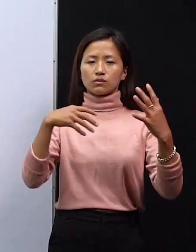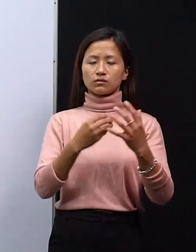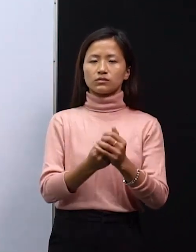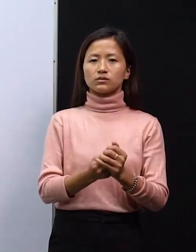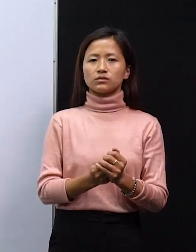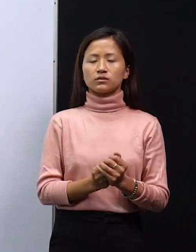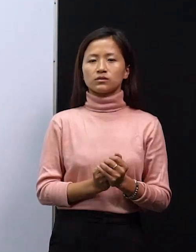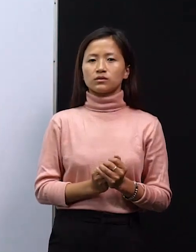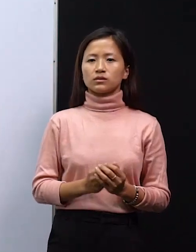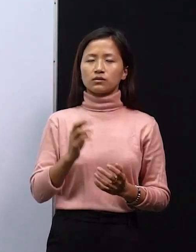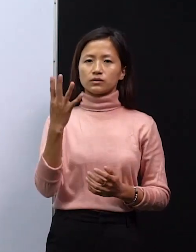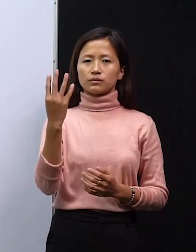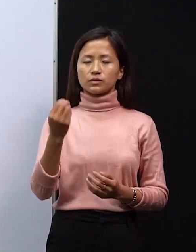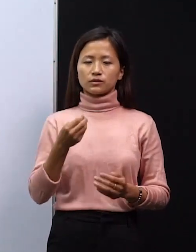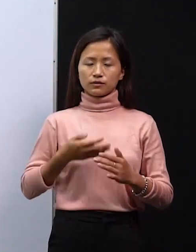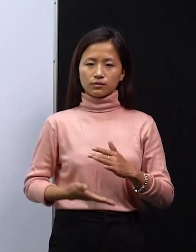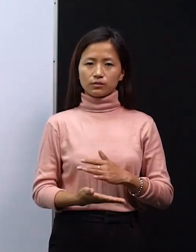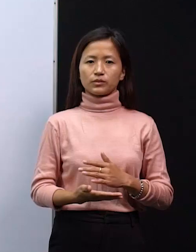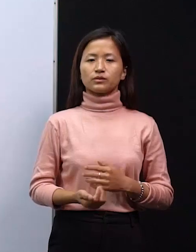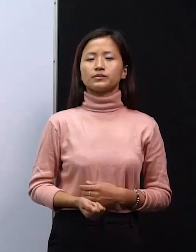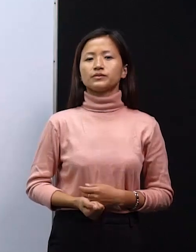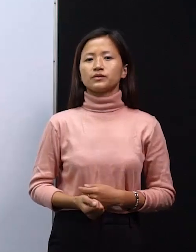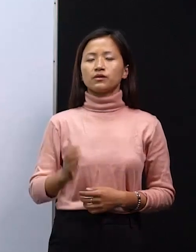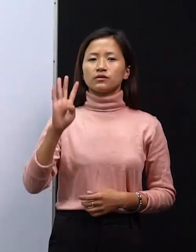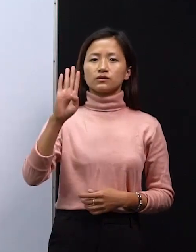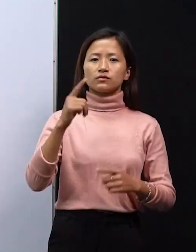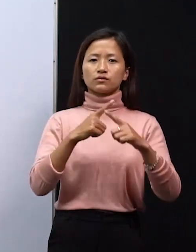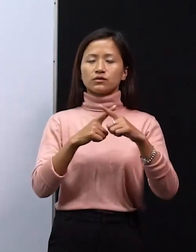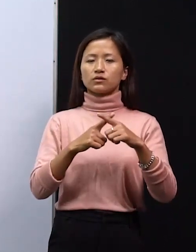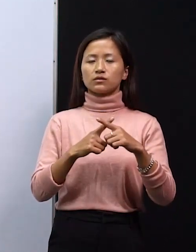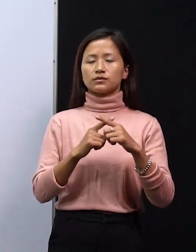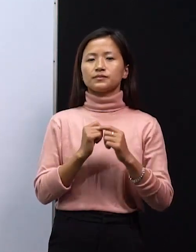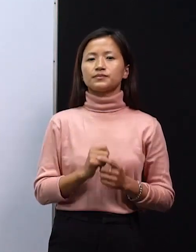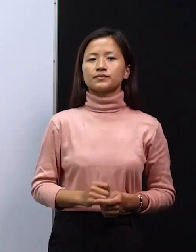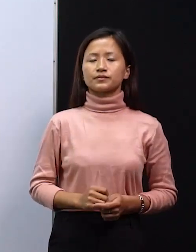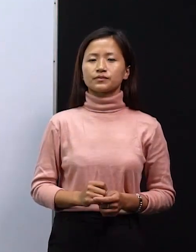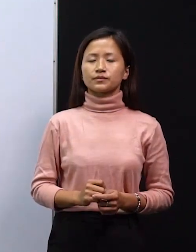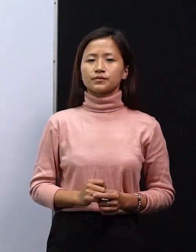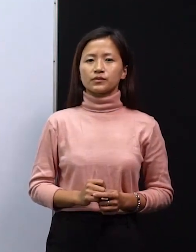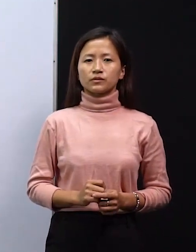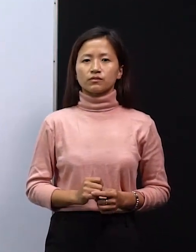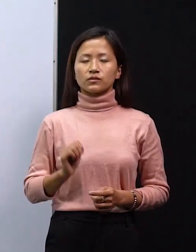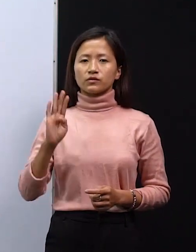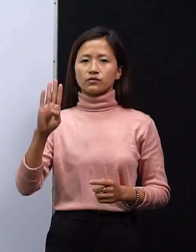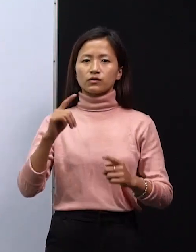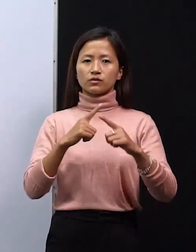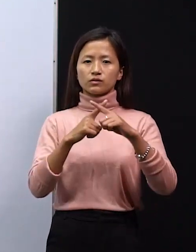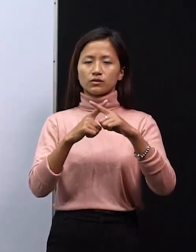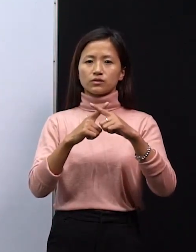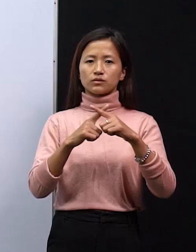the numbers given below. So 4 into the first term,